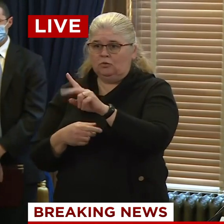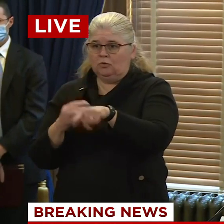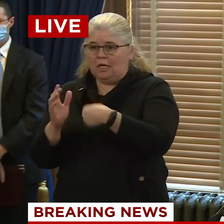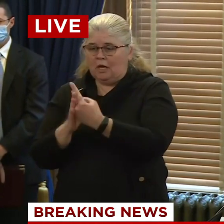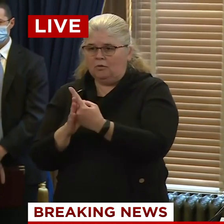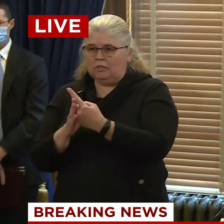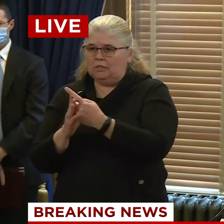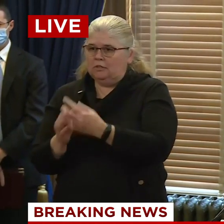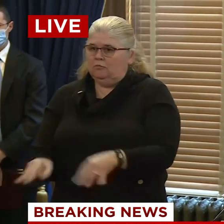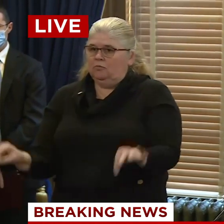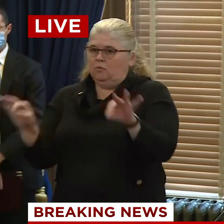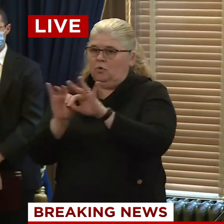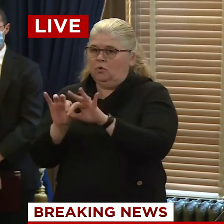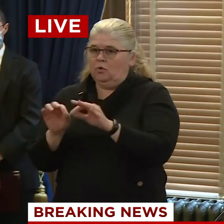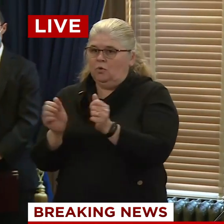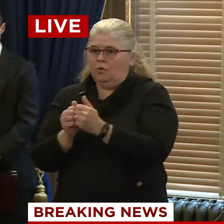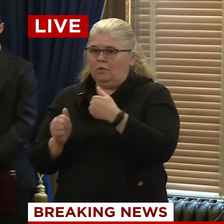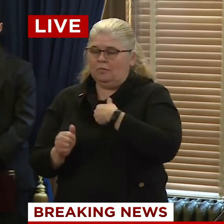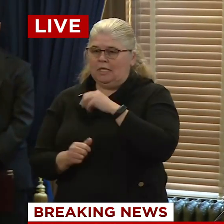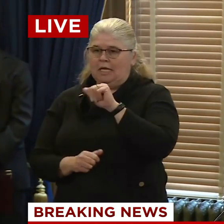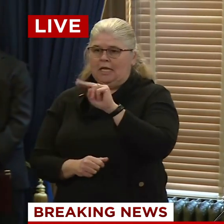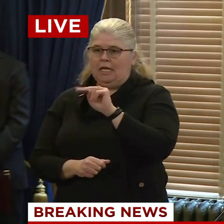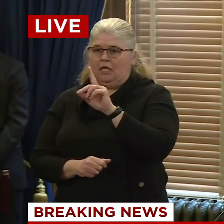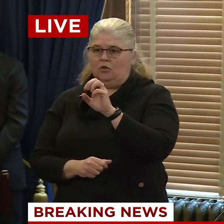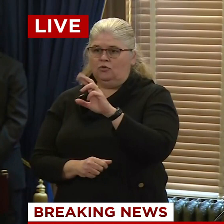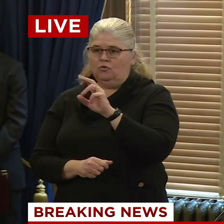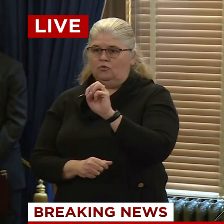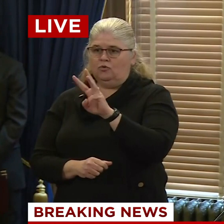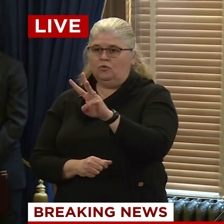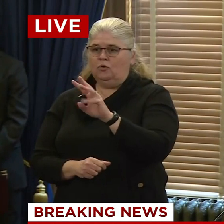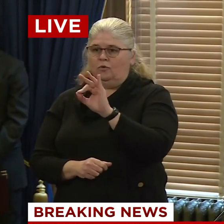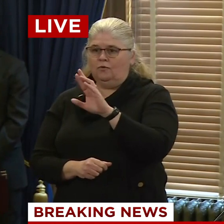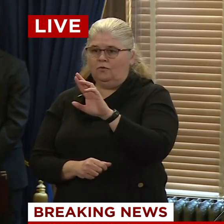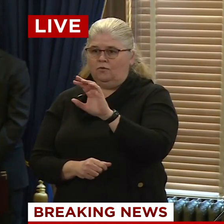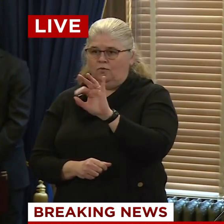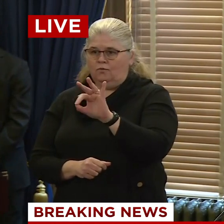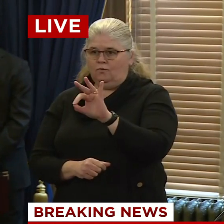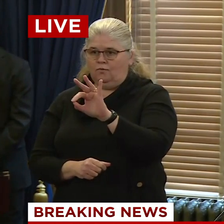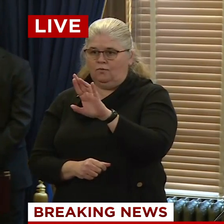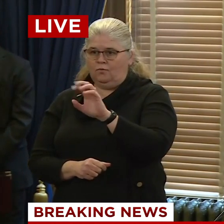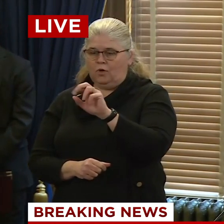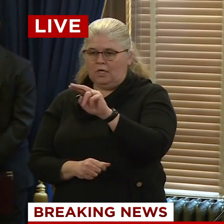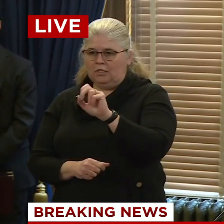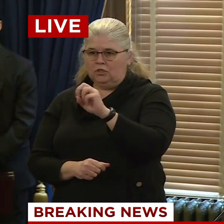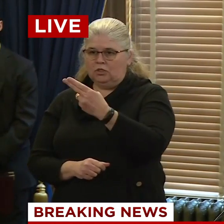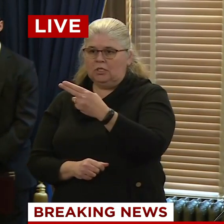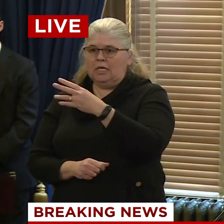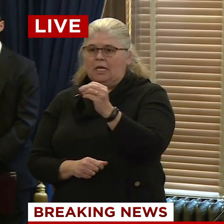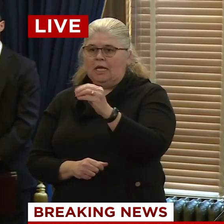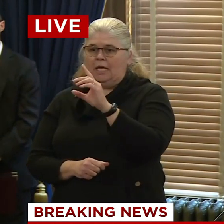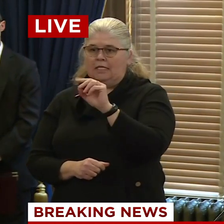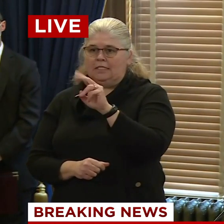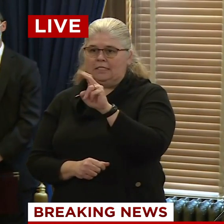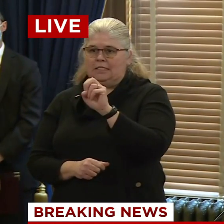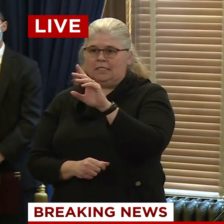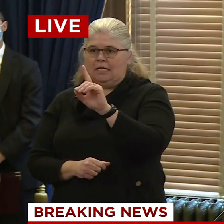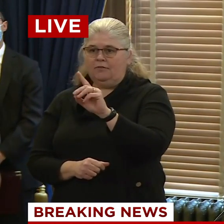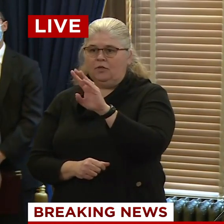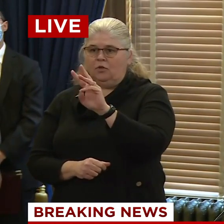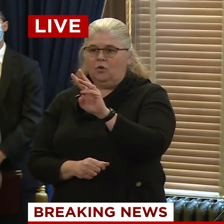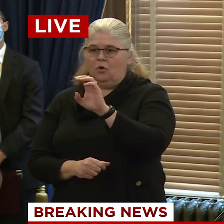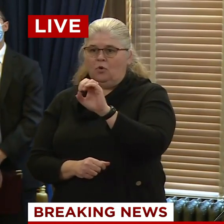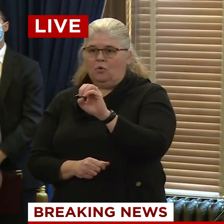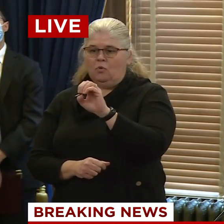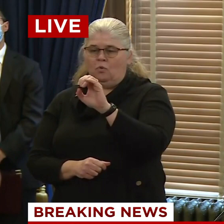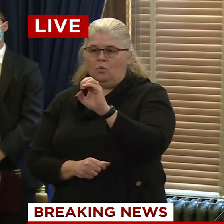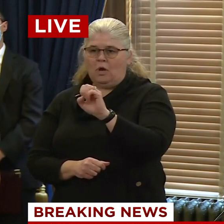today are Andrew French, Chair of the Kansas Corporation Commission, and General David Weishar. He's the Adjutant